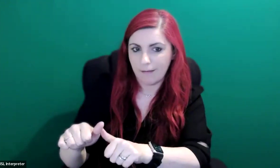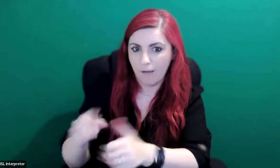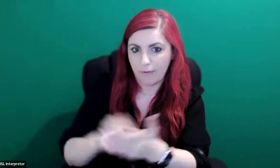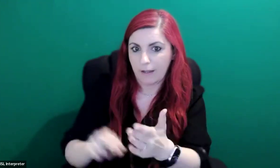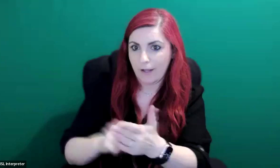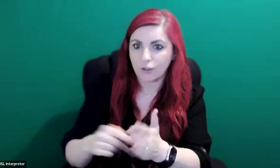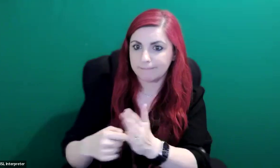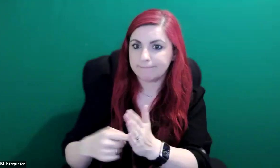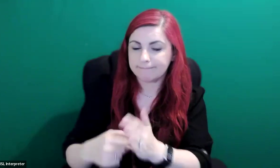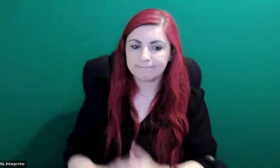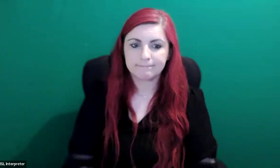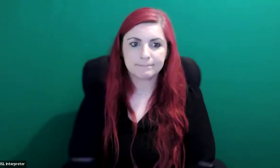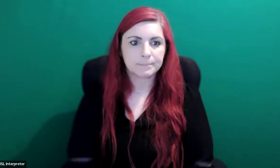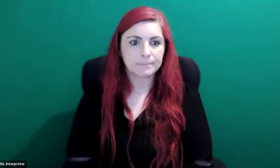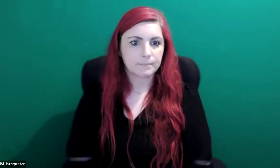country.